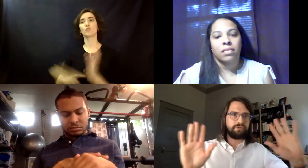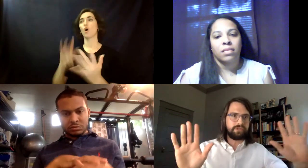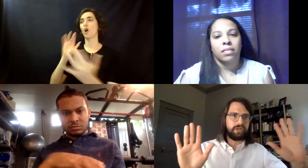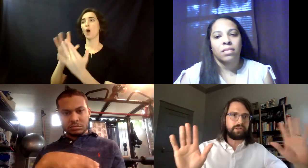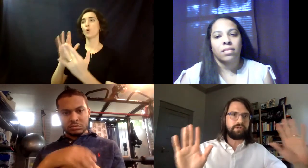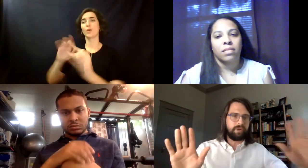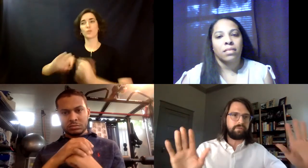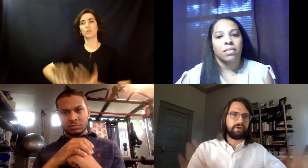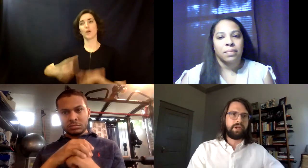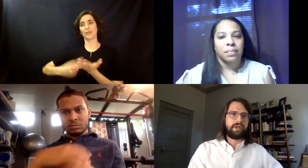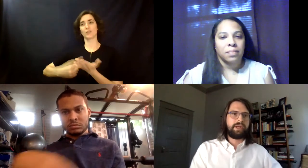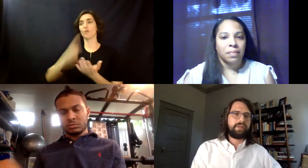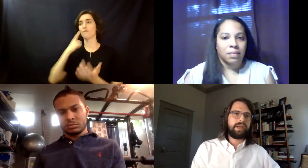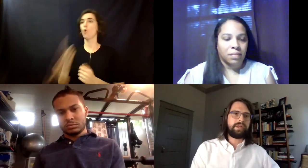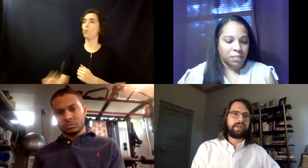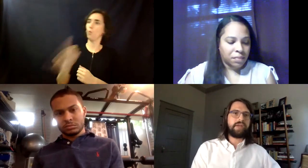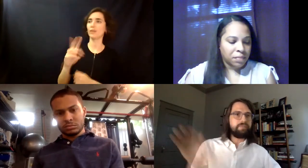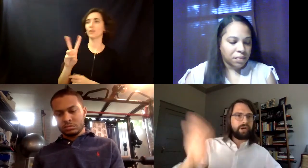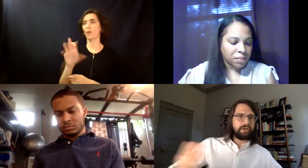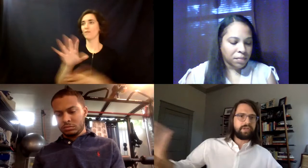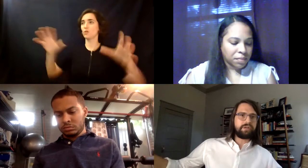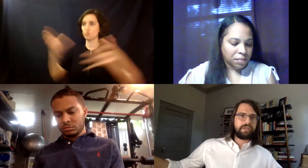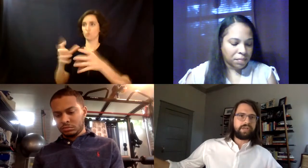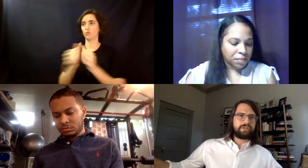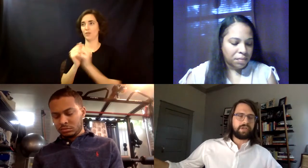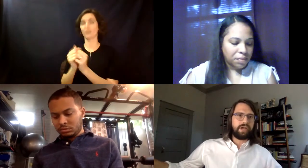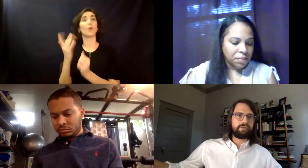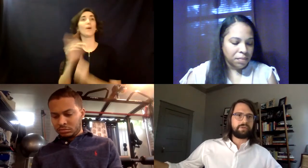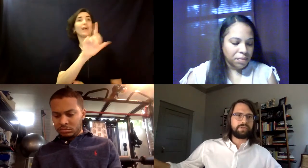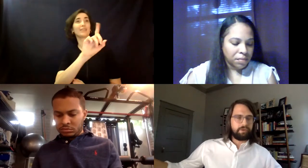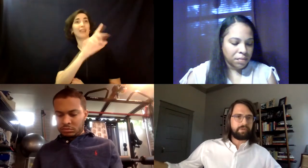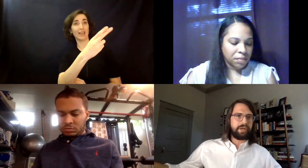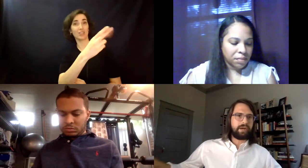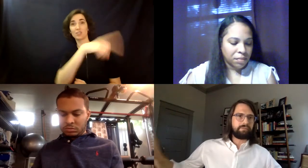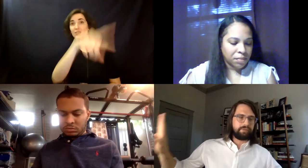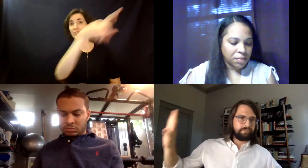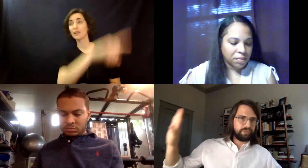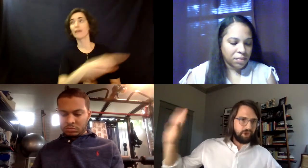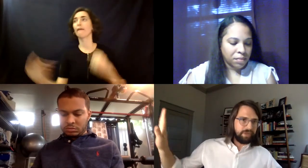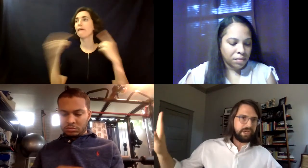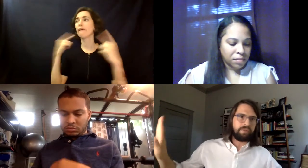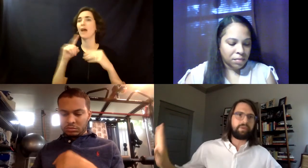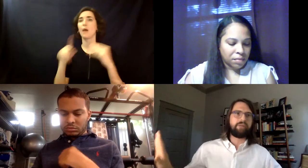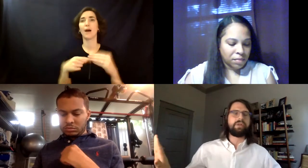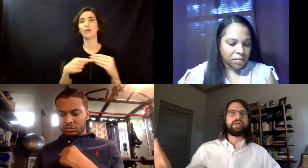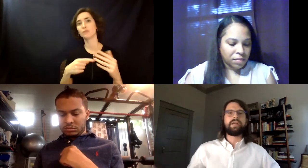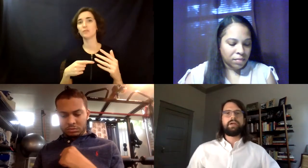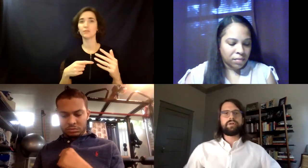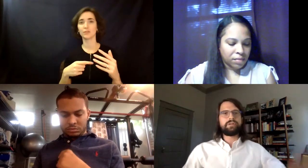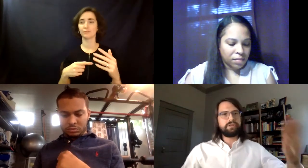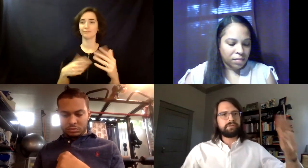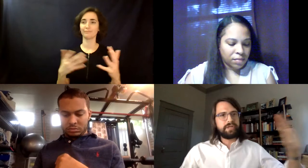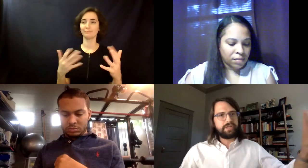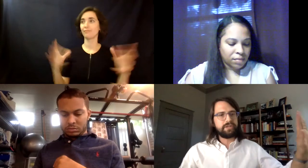single consolidated waiver. Right. Everybody on the LDH side was hearing about it's coming down the pipeline, but